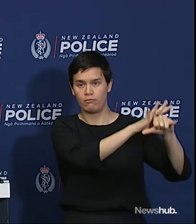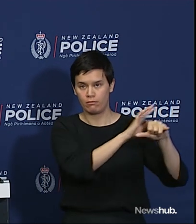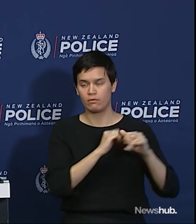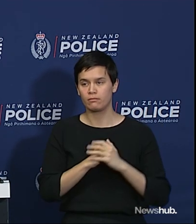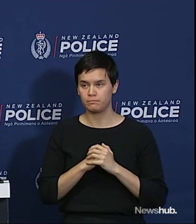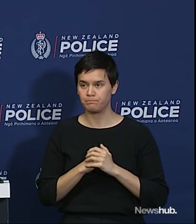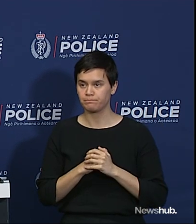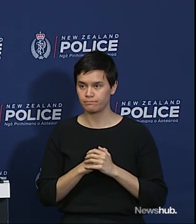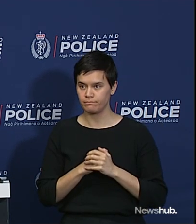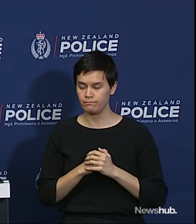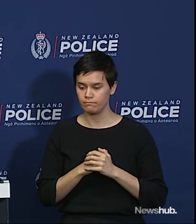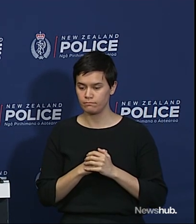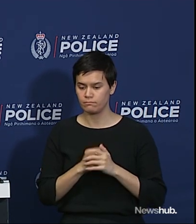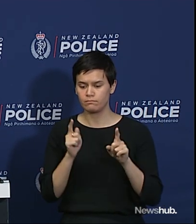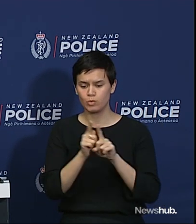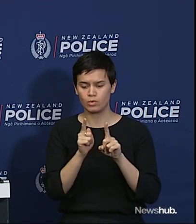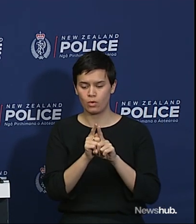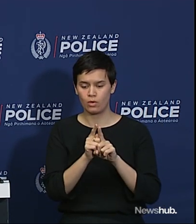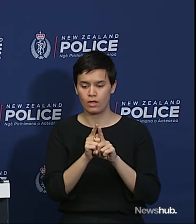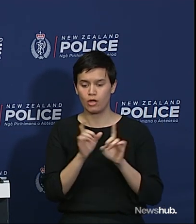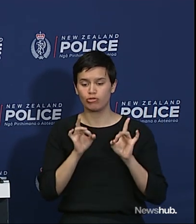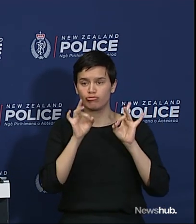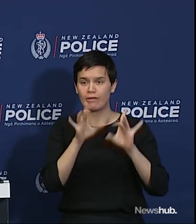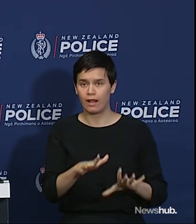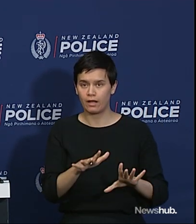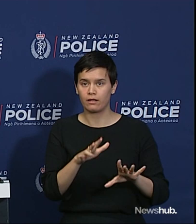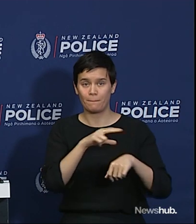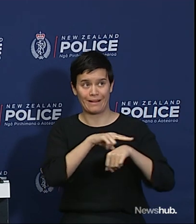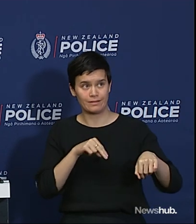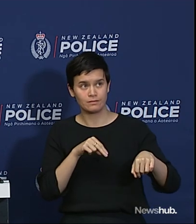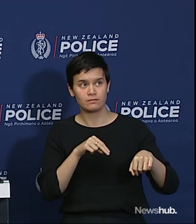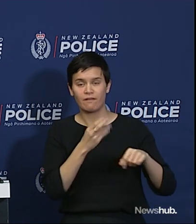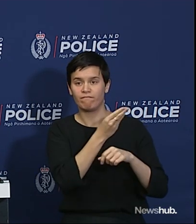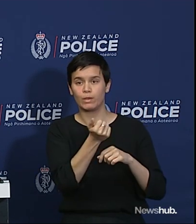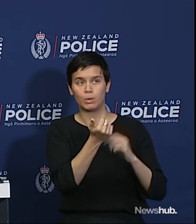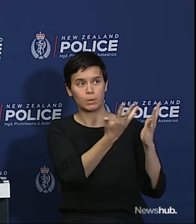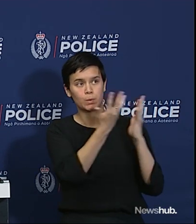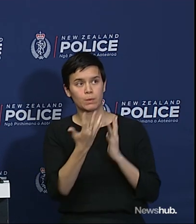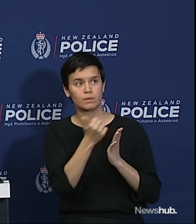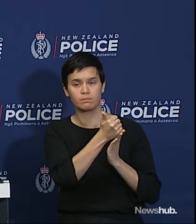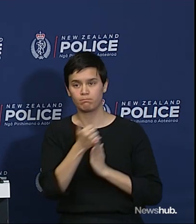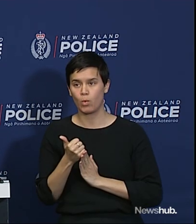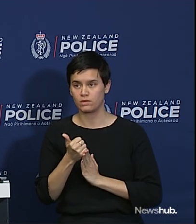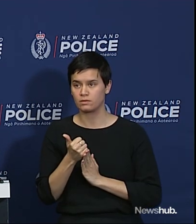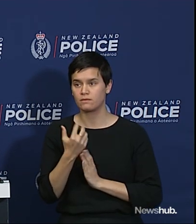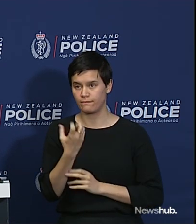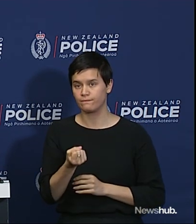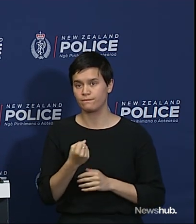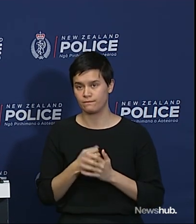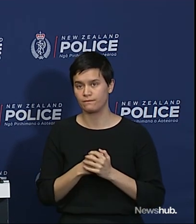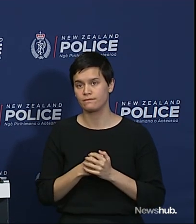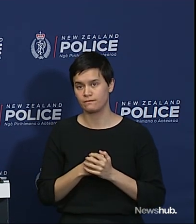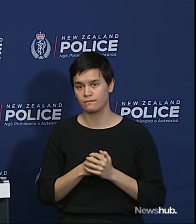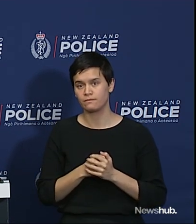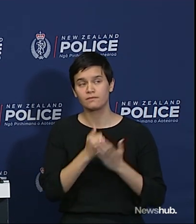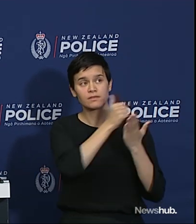We also have members of the Australian Federal Police here supporting us, supporting the